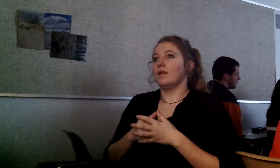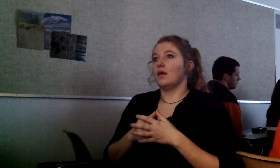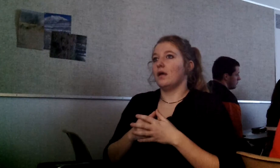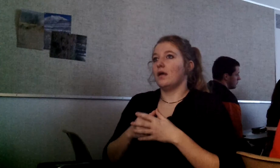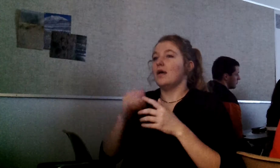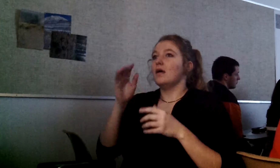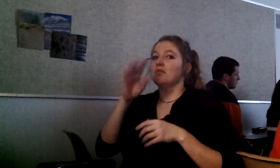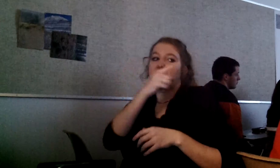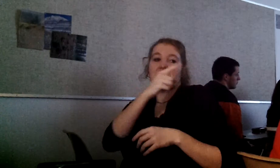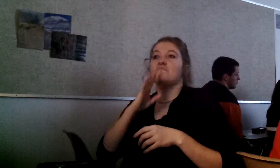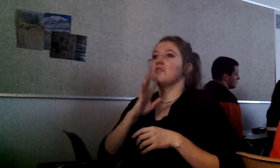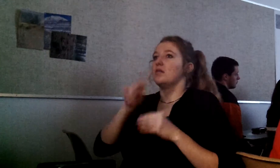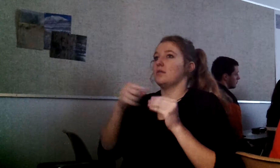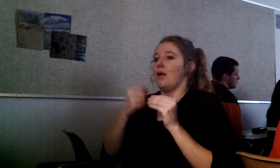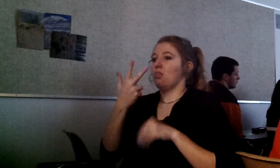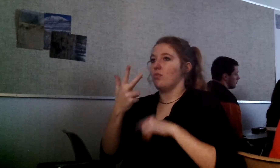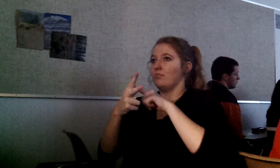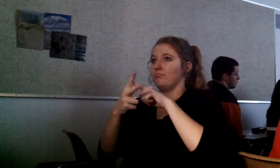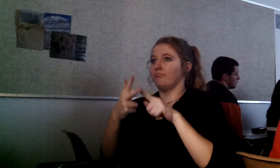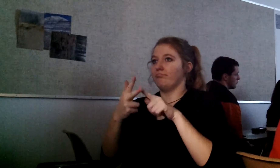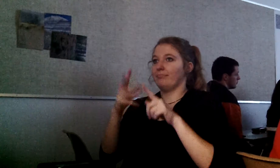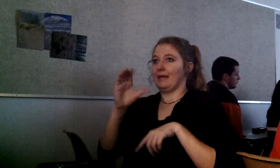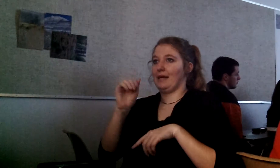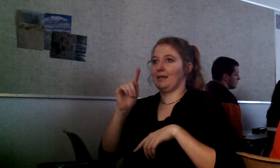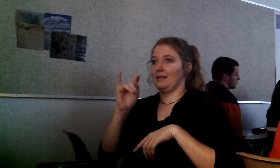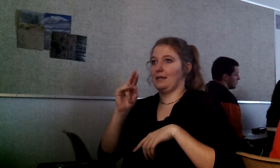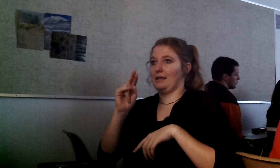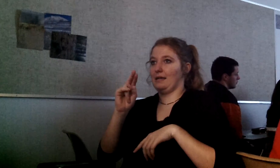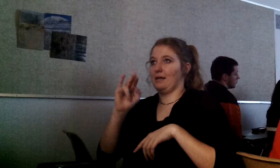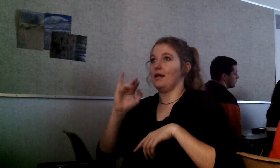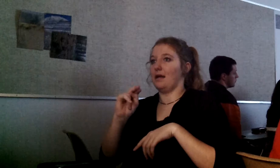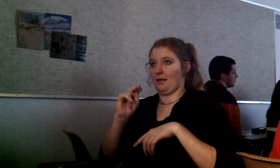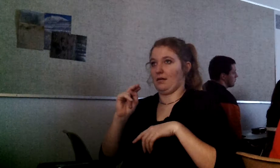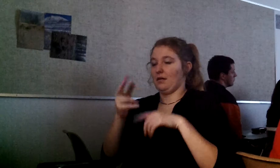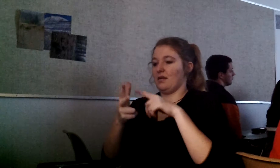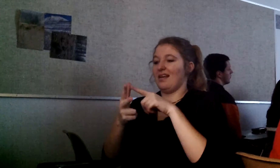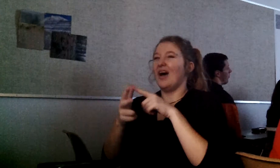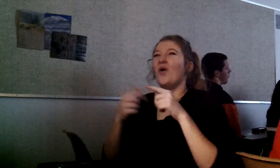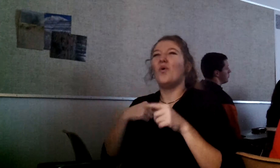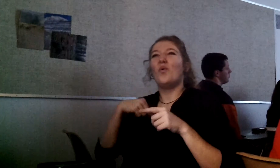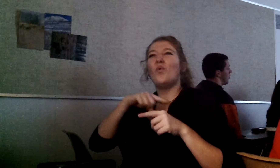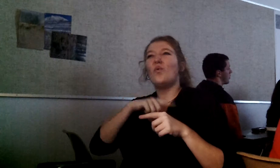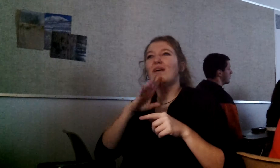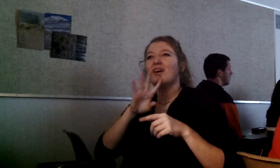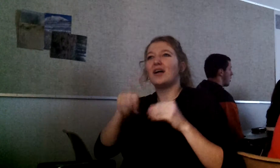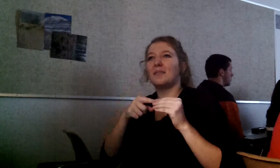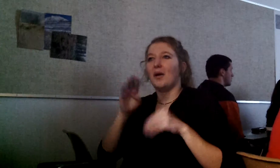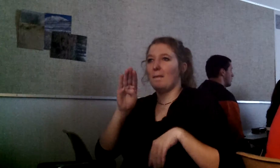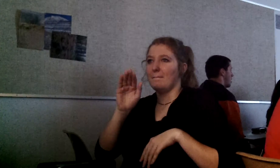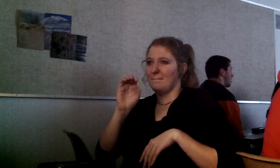about them all inside the cell as beta-catenin. They talk about individual different ones. I'm just going to keep referring to beta-catenin.